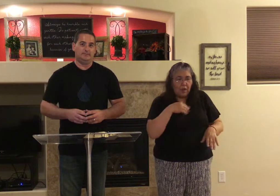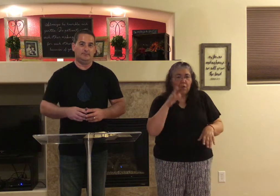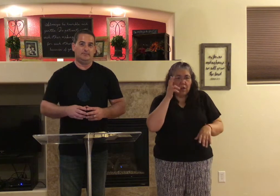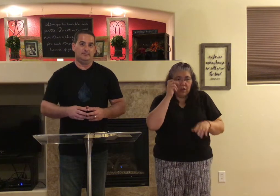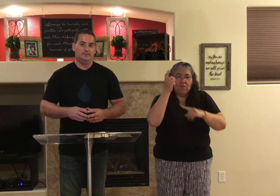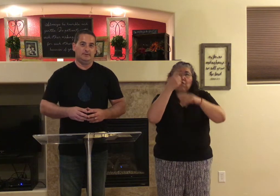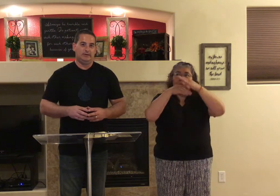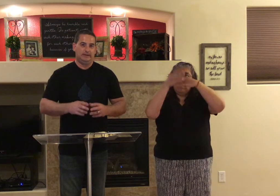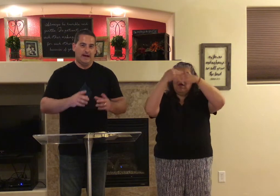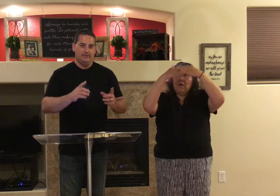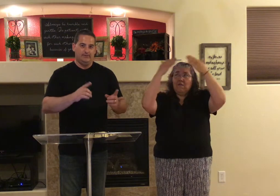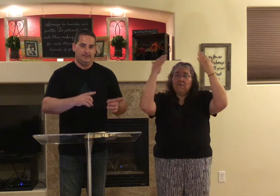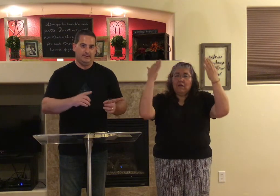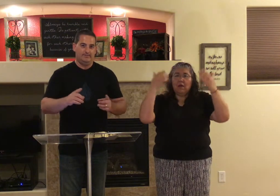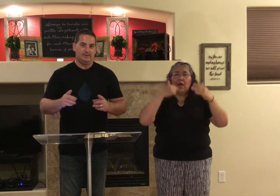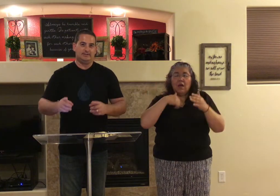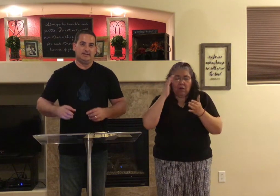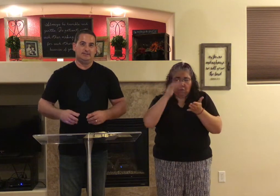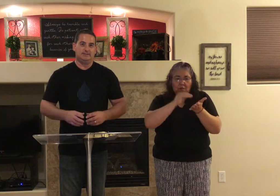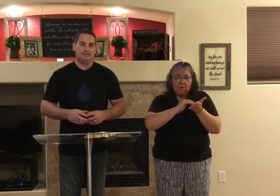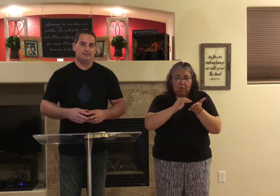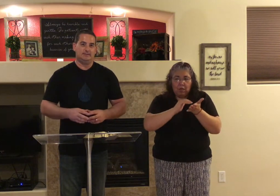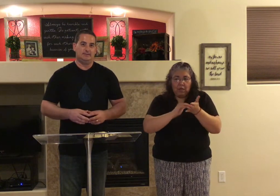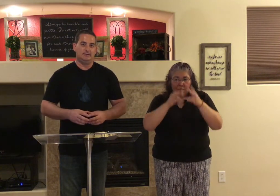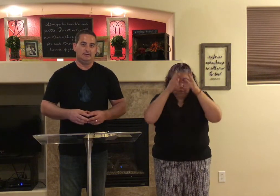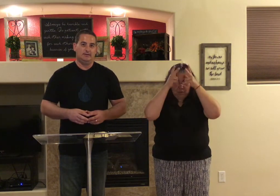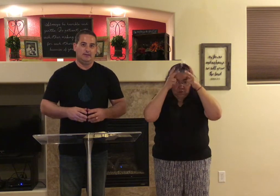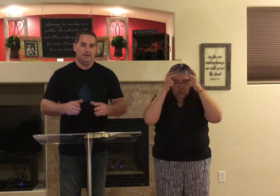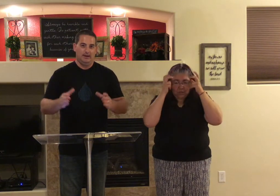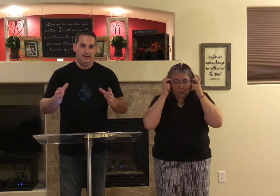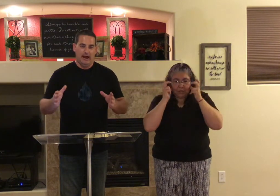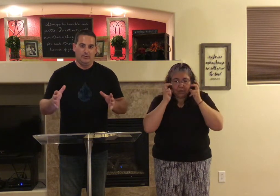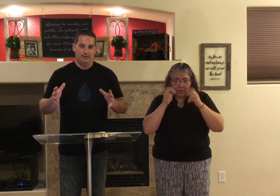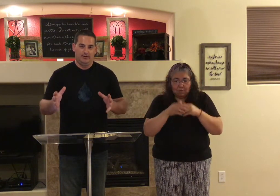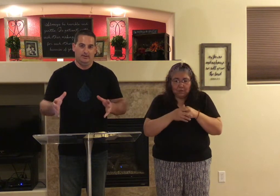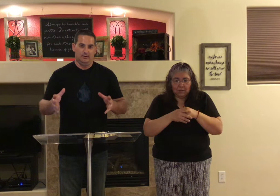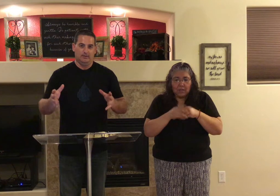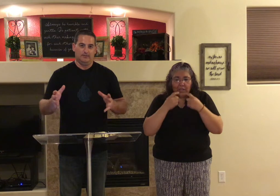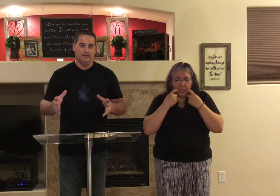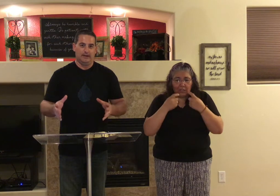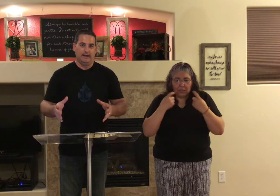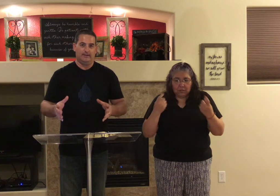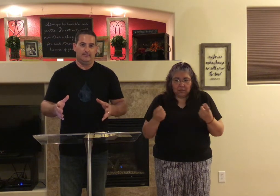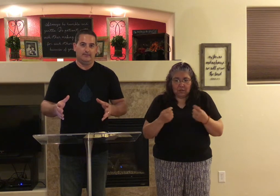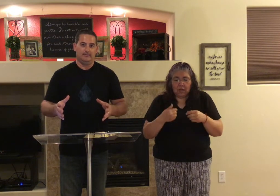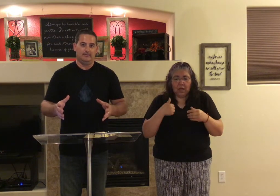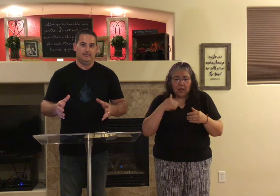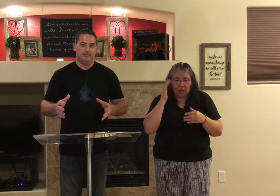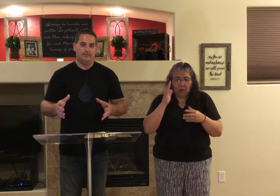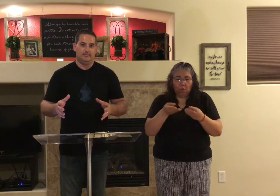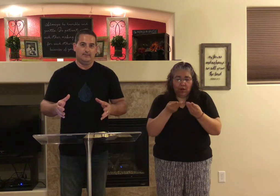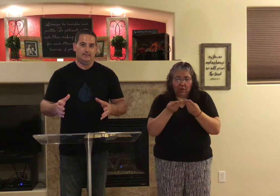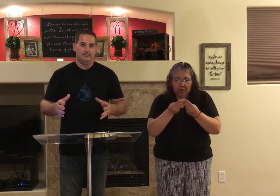heaven, I will forgive their sins, and I will heal their land.